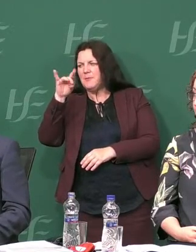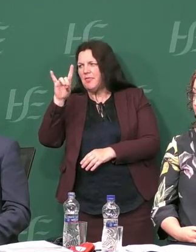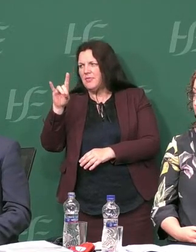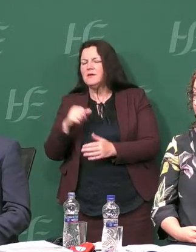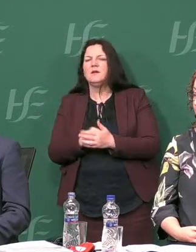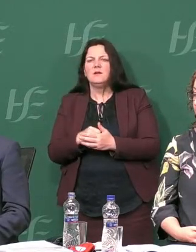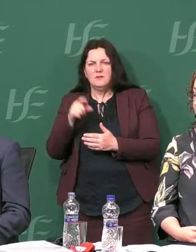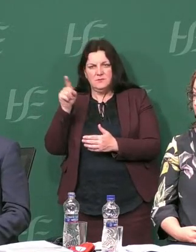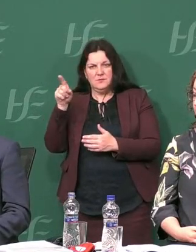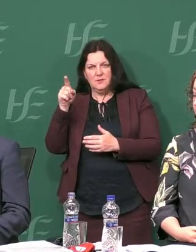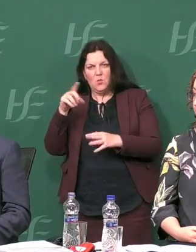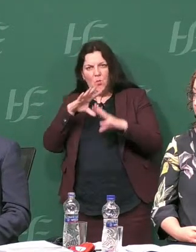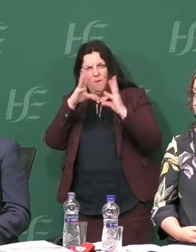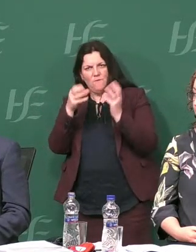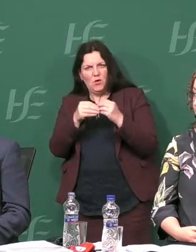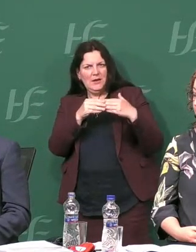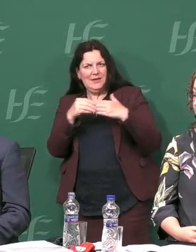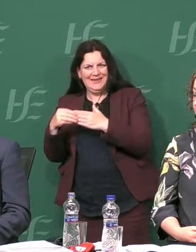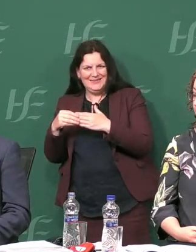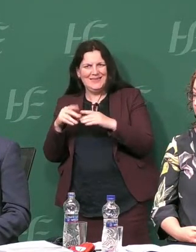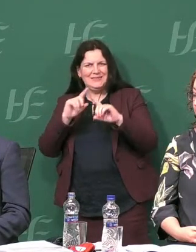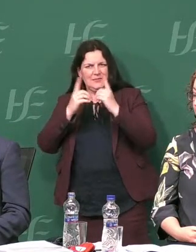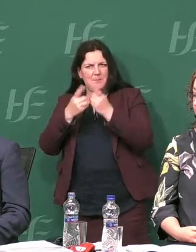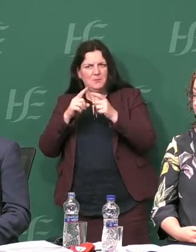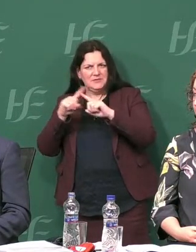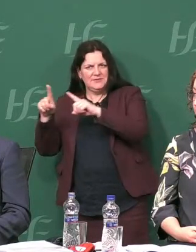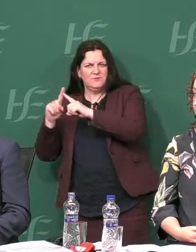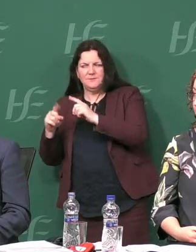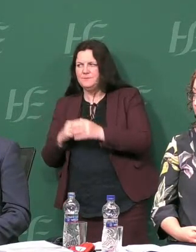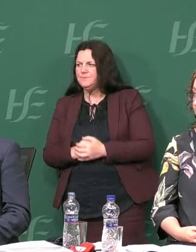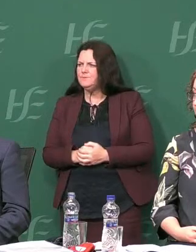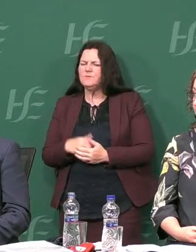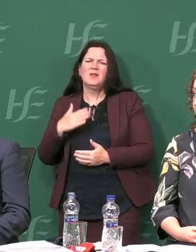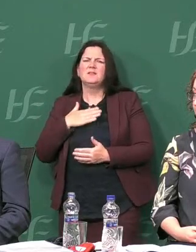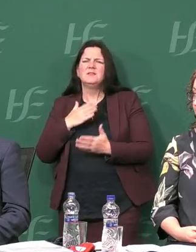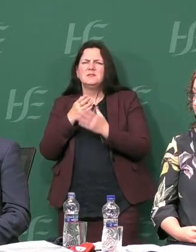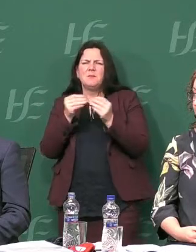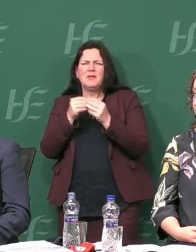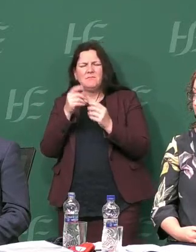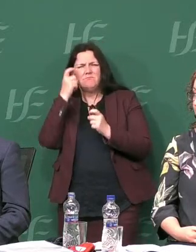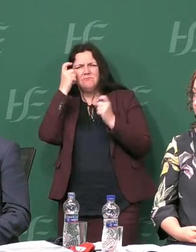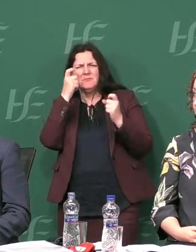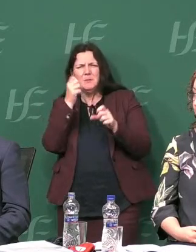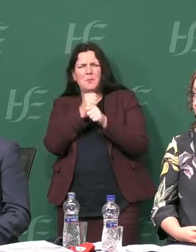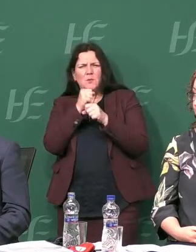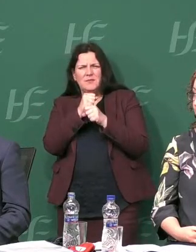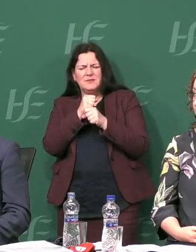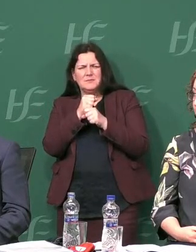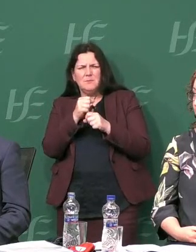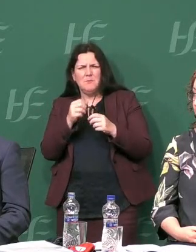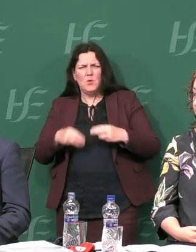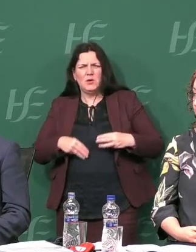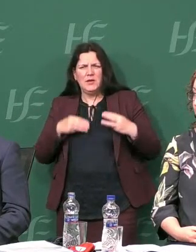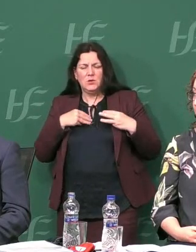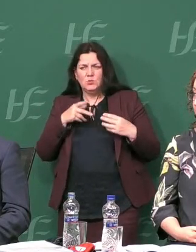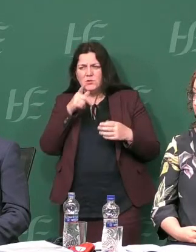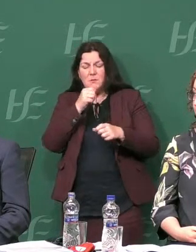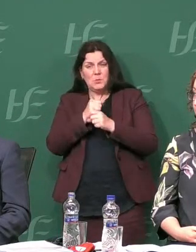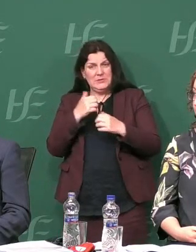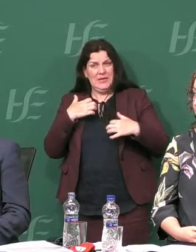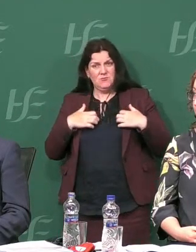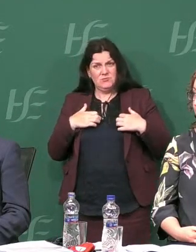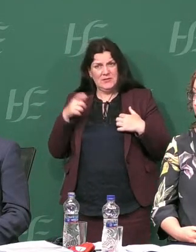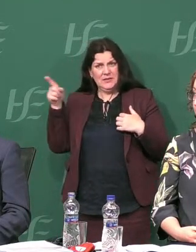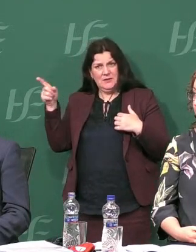Yeah, he's overall leading across government departments. And sorry, just something I was writing about this morning as well. I mean, you were talking about very interesting data